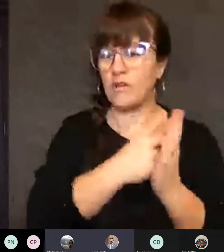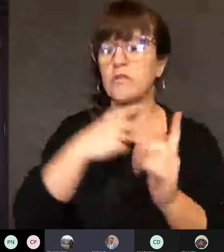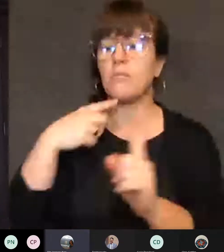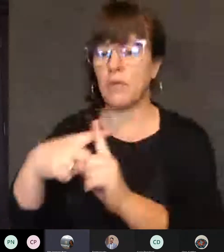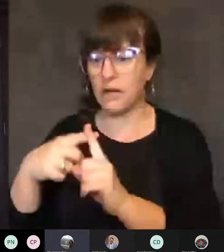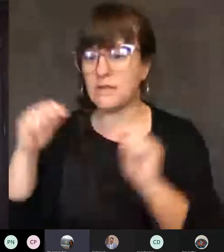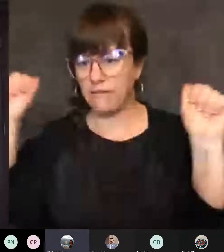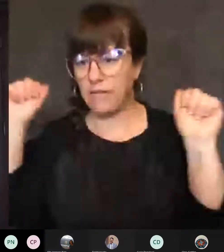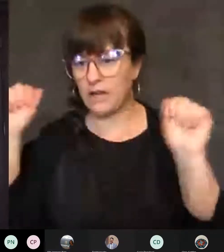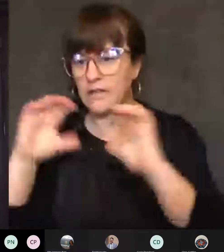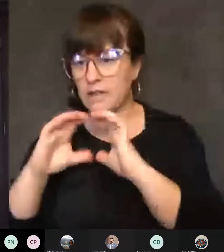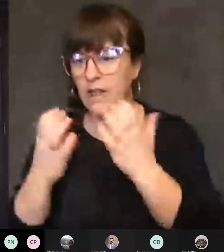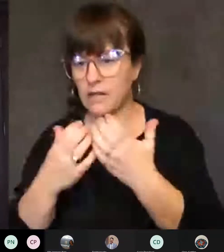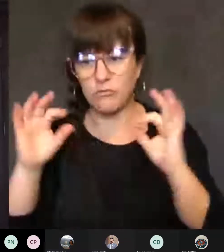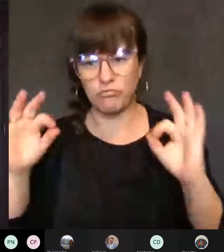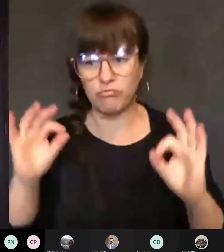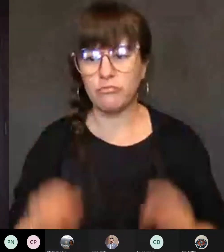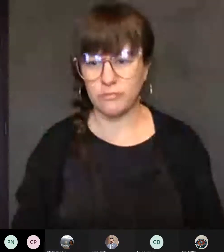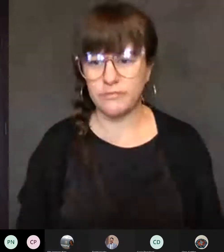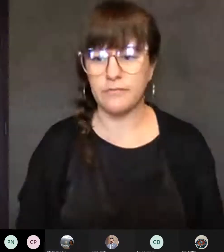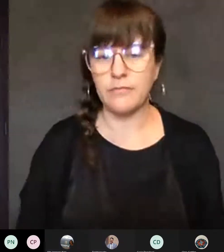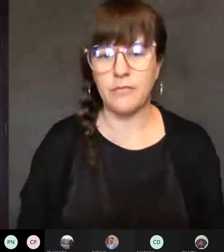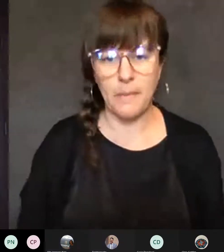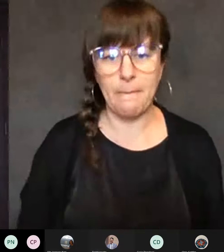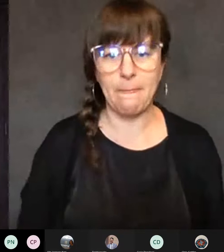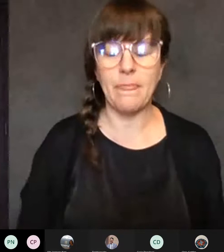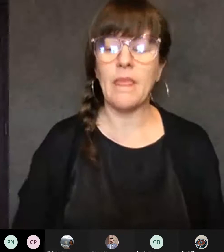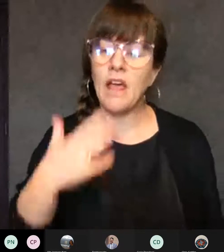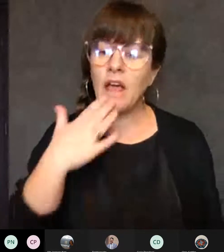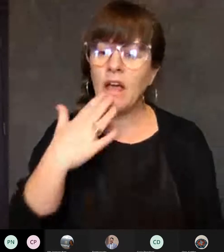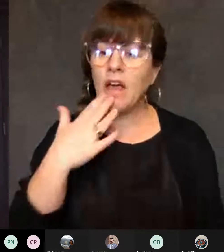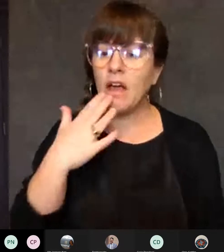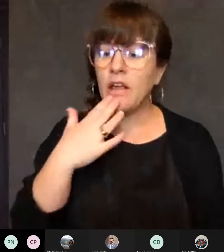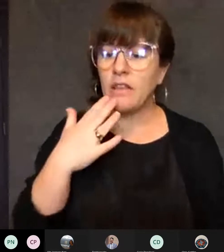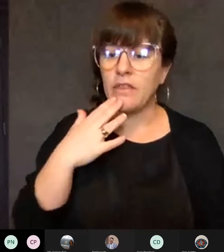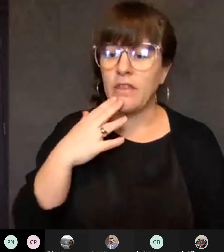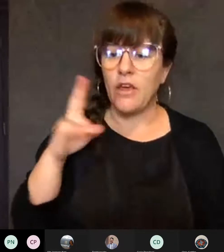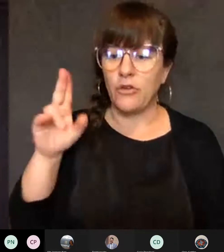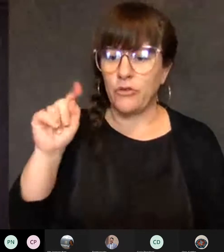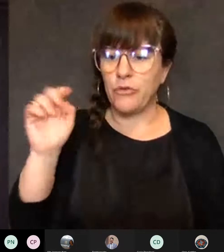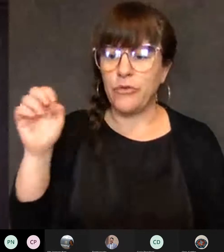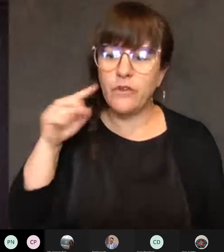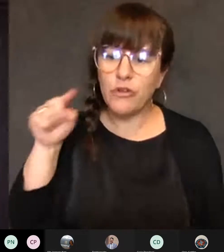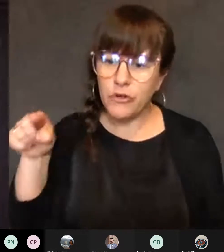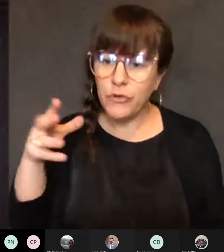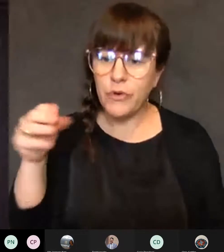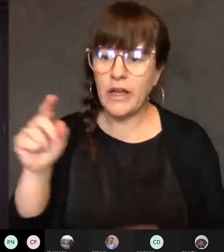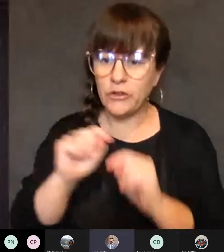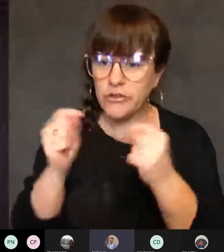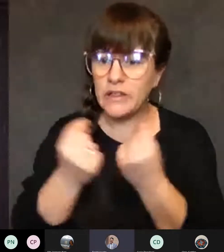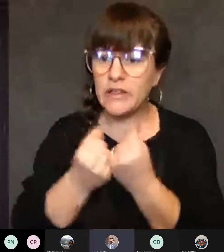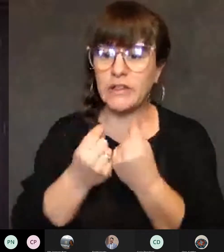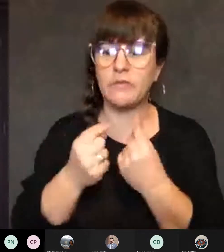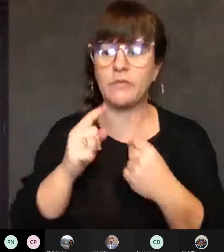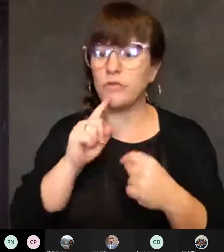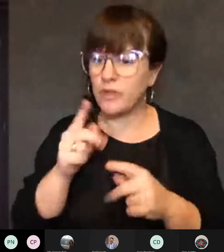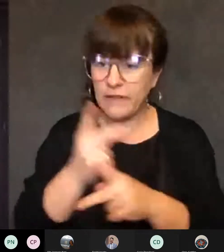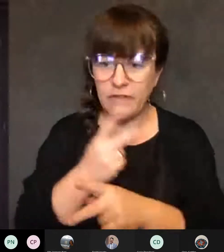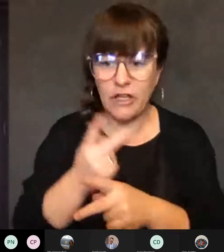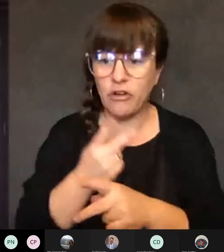Good. Thank you all. And thanks again to you and your team, Uta, for being able to get that all figured out and get us ready to